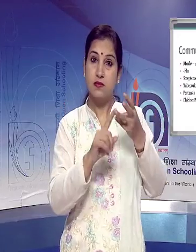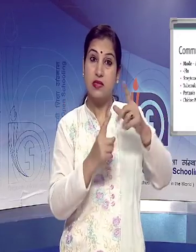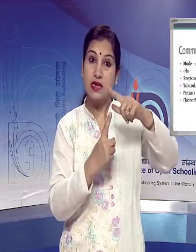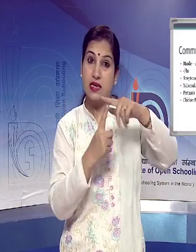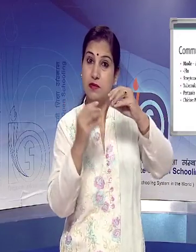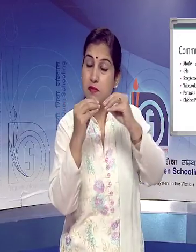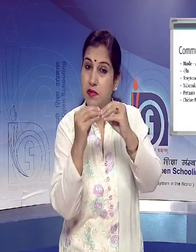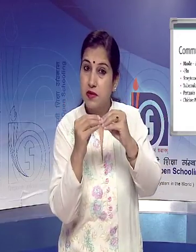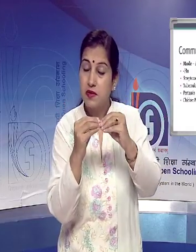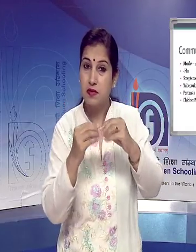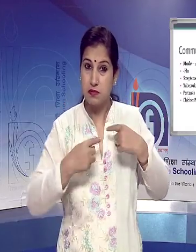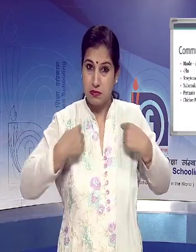tuberculosis,